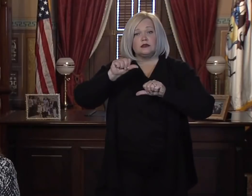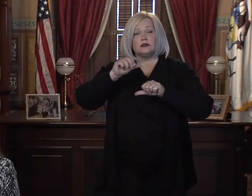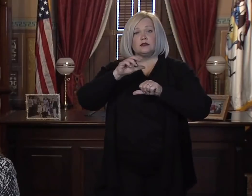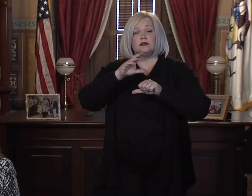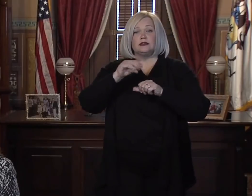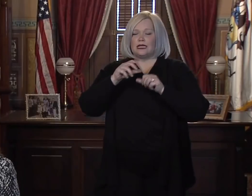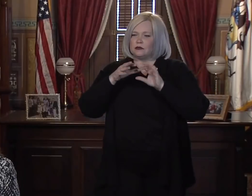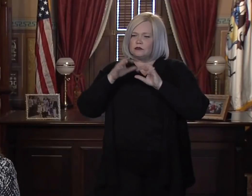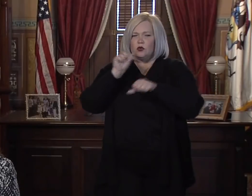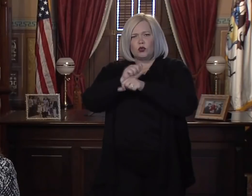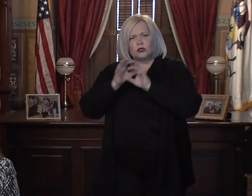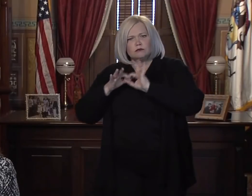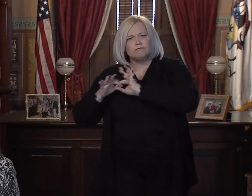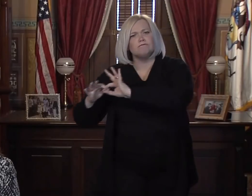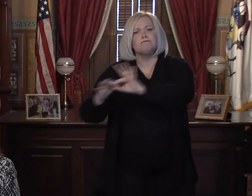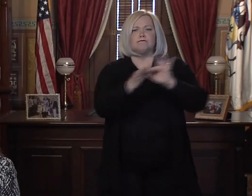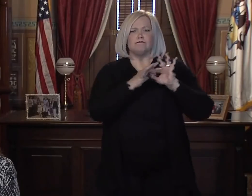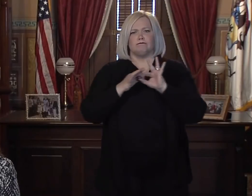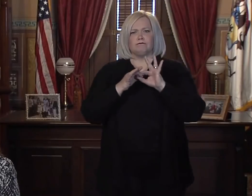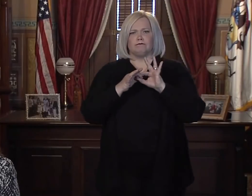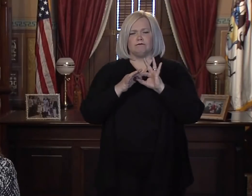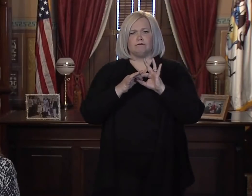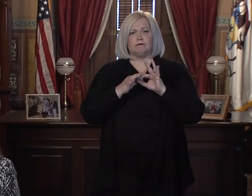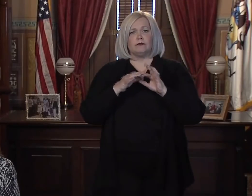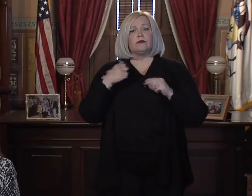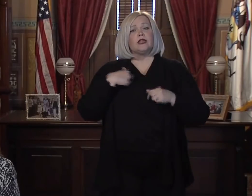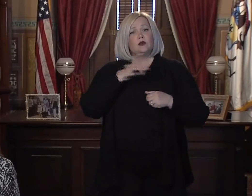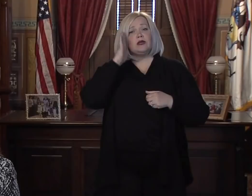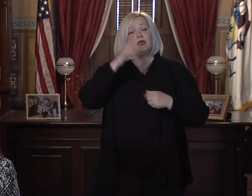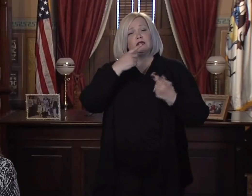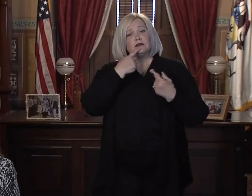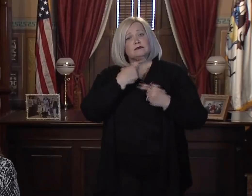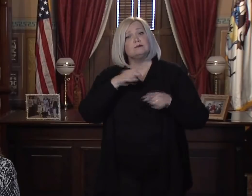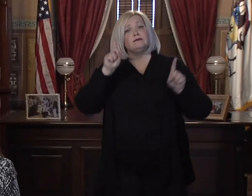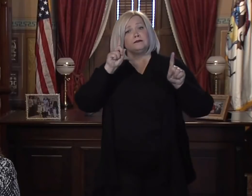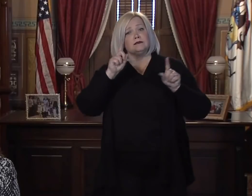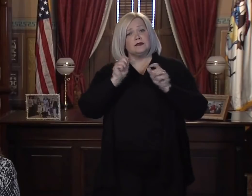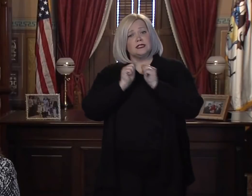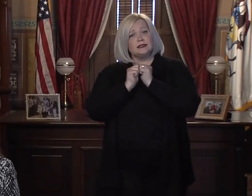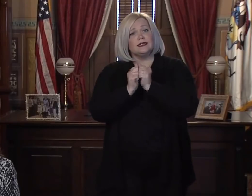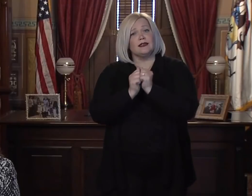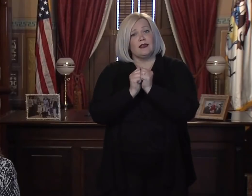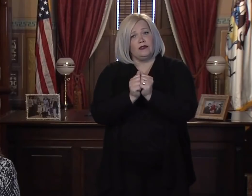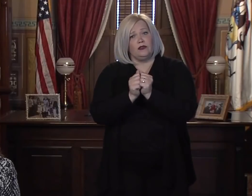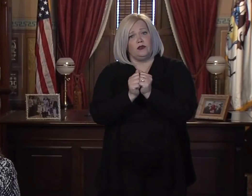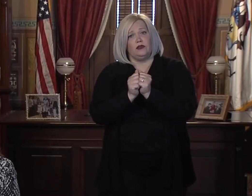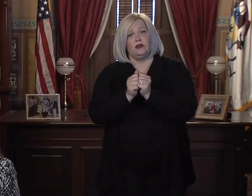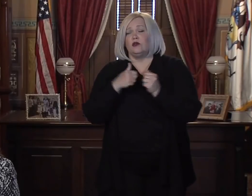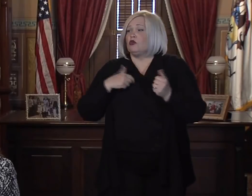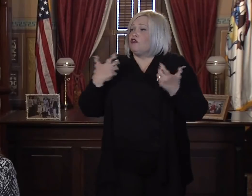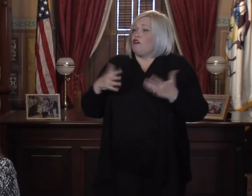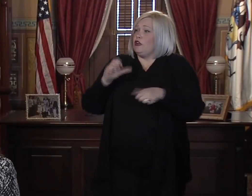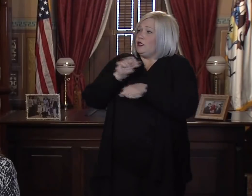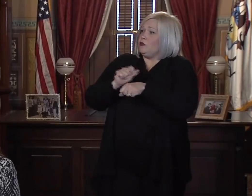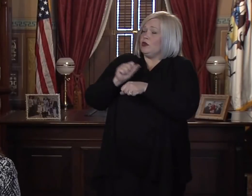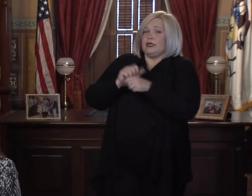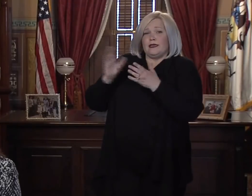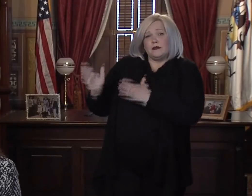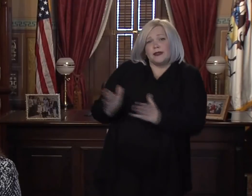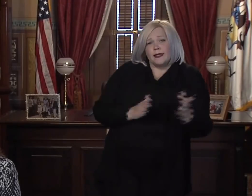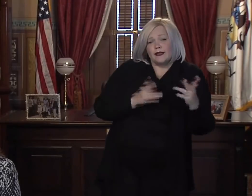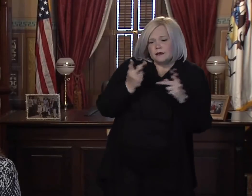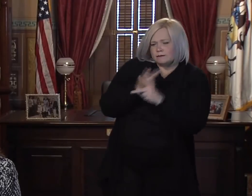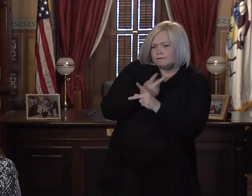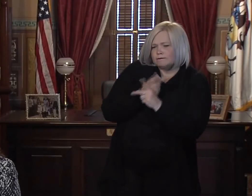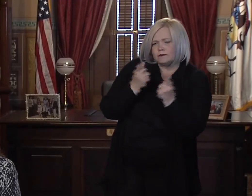stay united in this effort. We will get there together. we are working already on plans to make sure that when we're